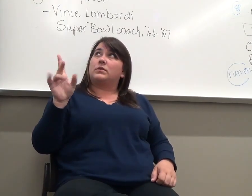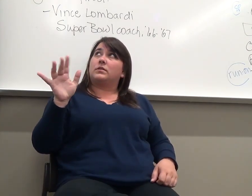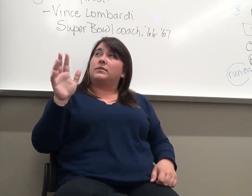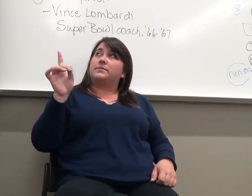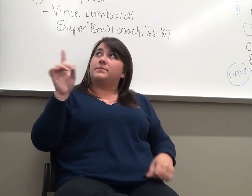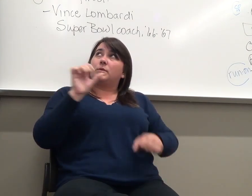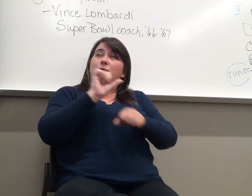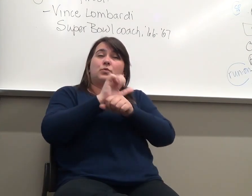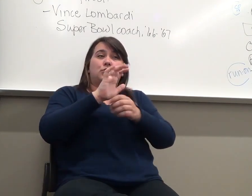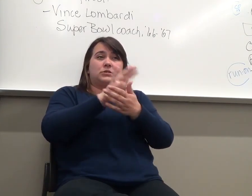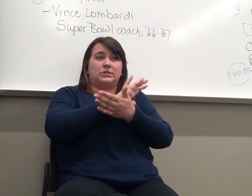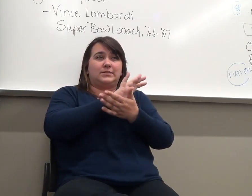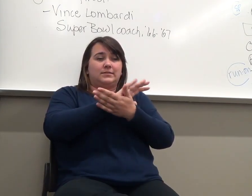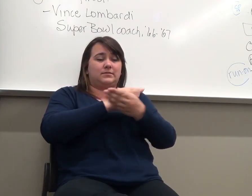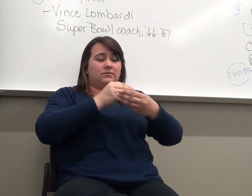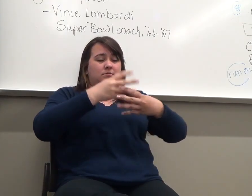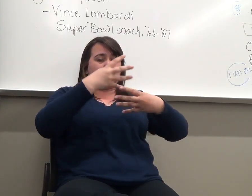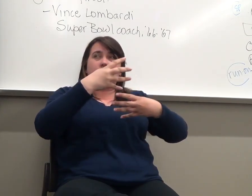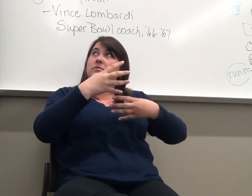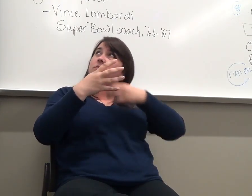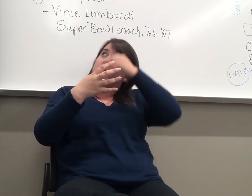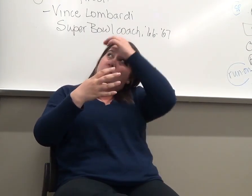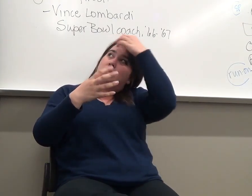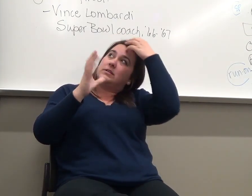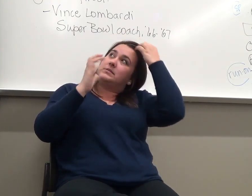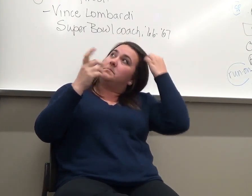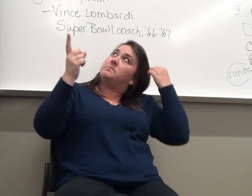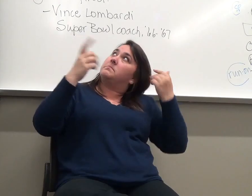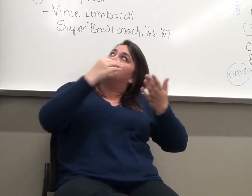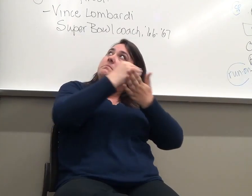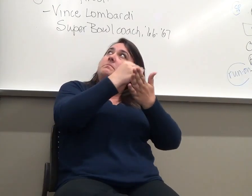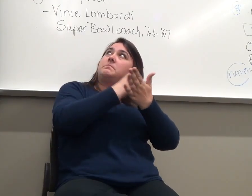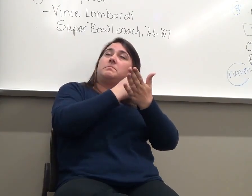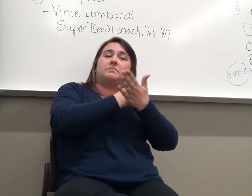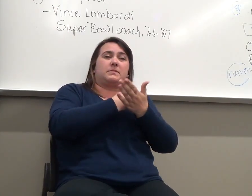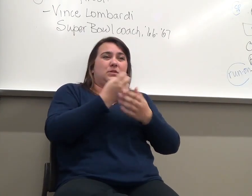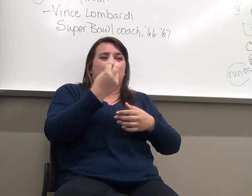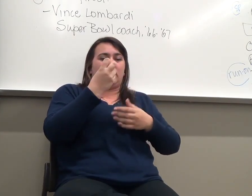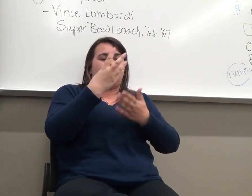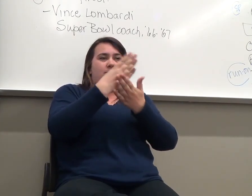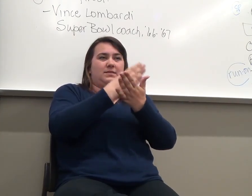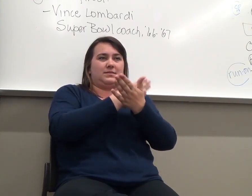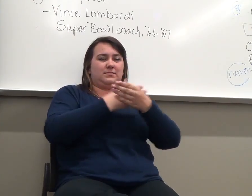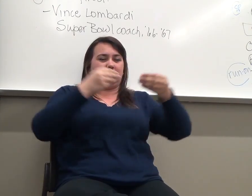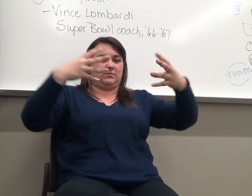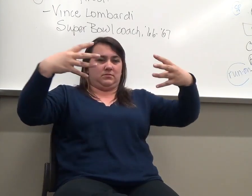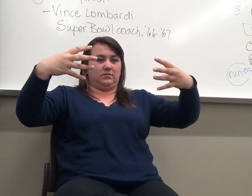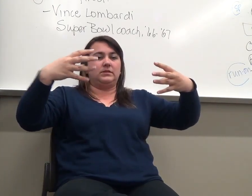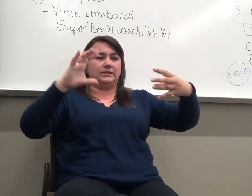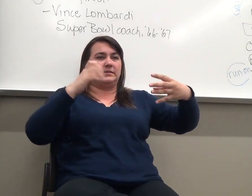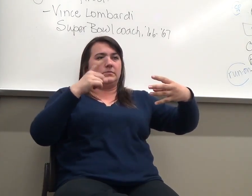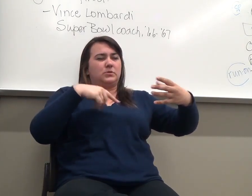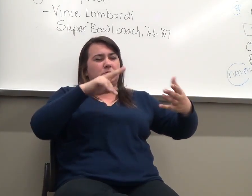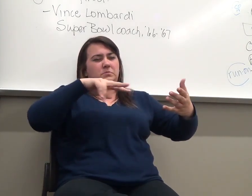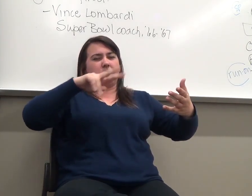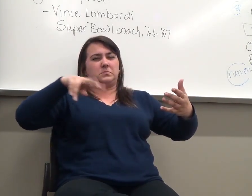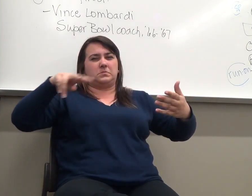stronger. Okay, if anybody has anything else to say about these, please jump in. And I'm hoping